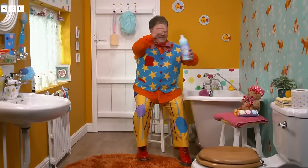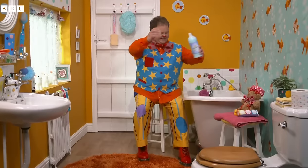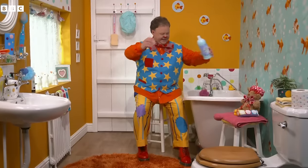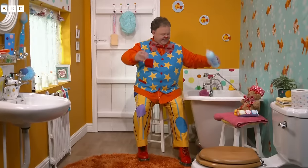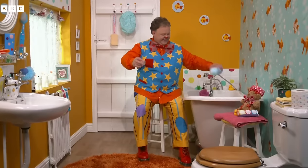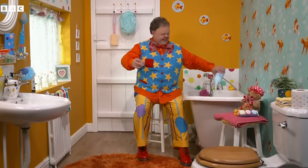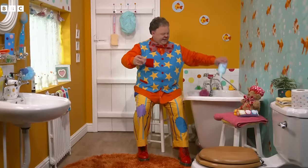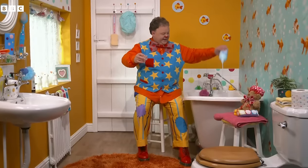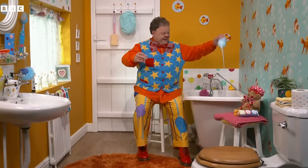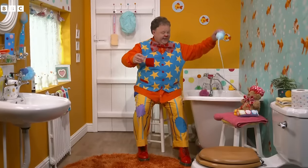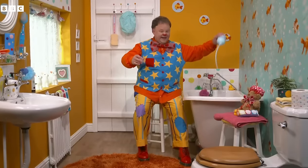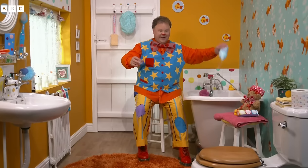Ta-da!